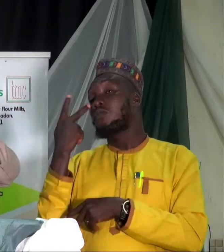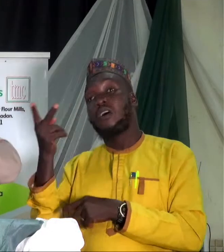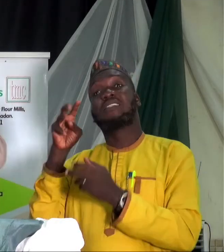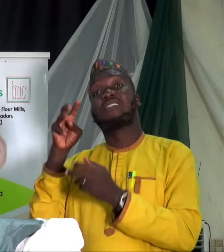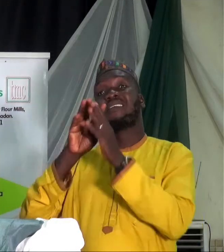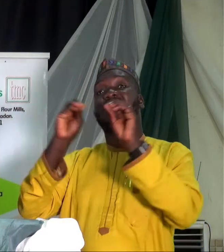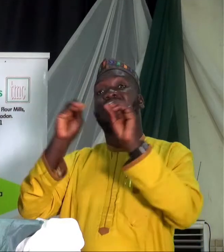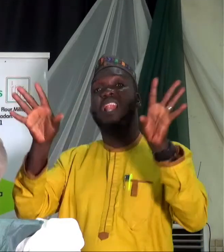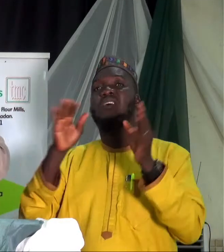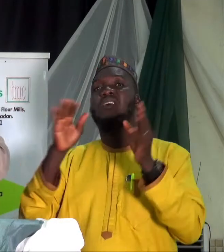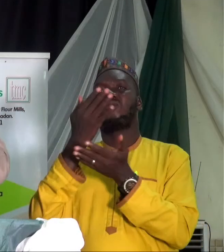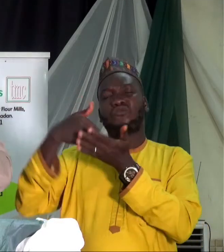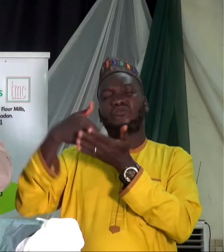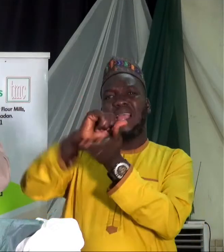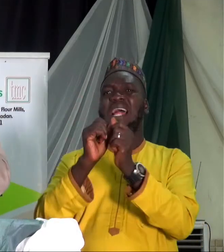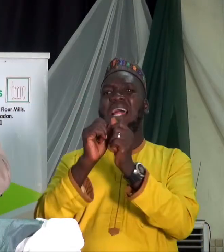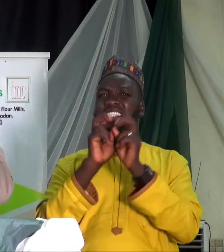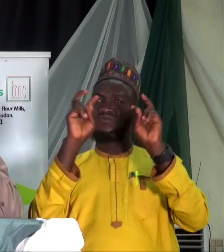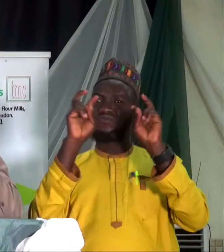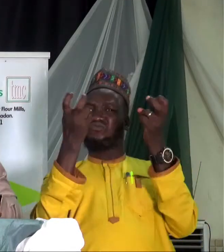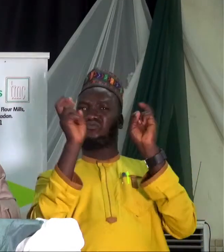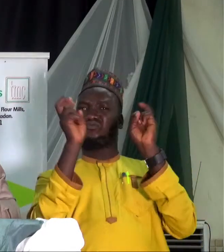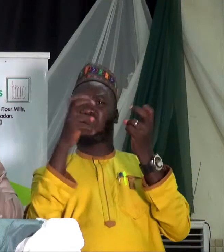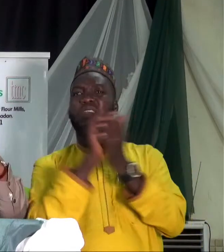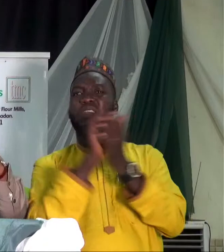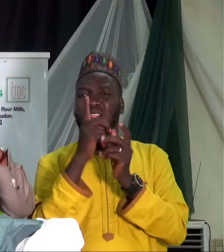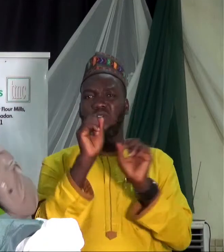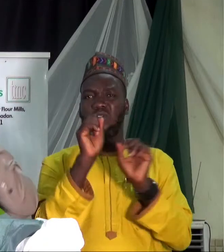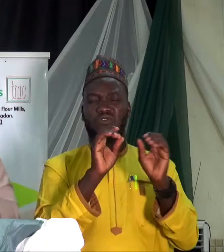the issues to a carries lára wa the